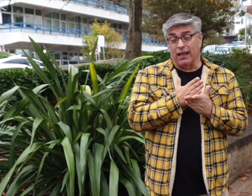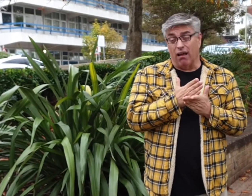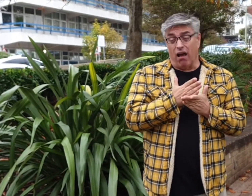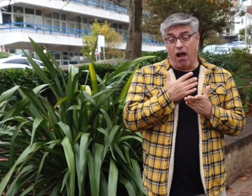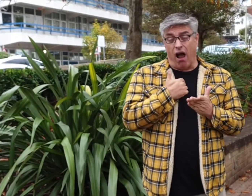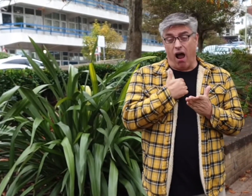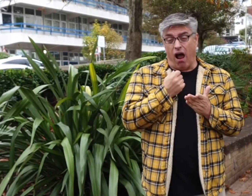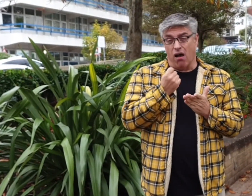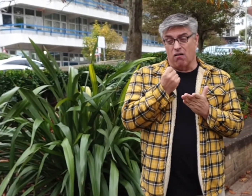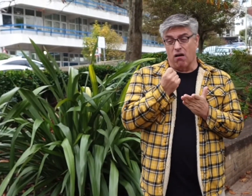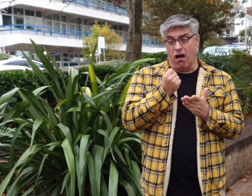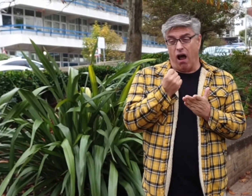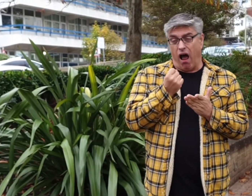you see, so that's why I've had to do that.